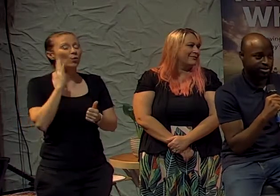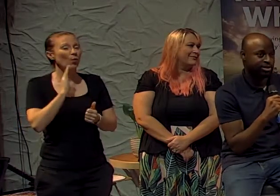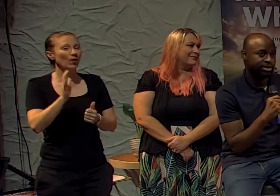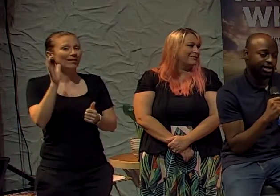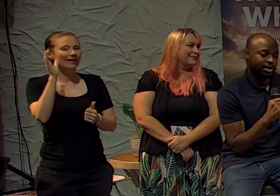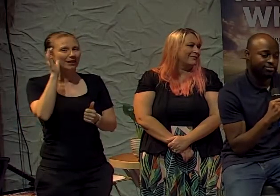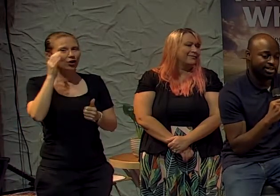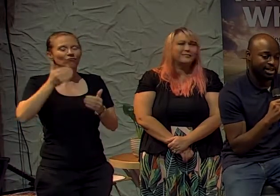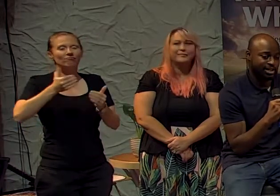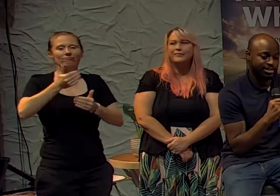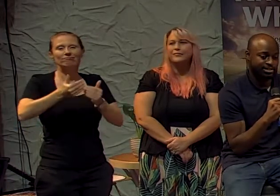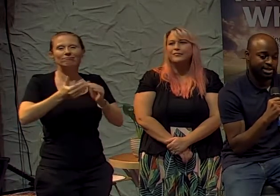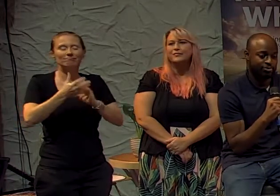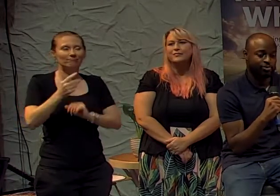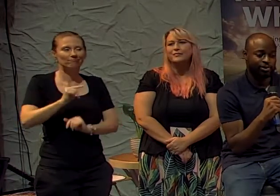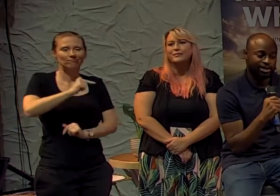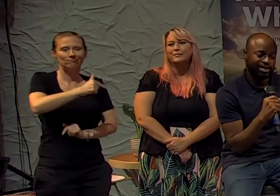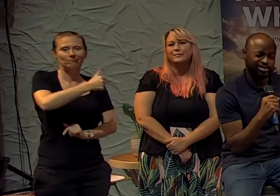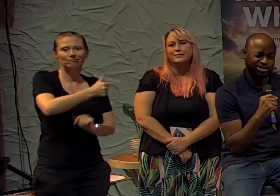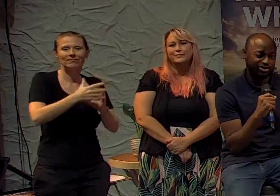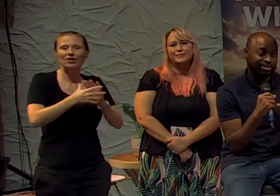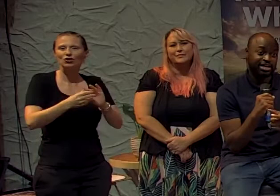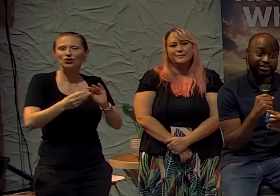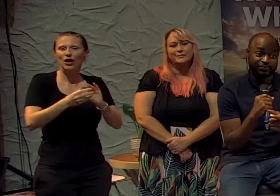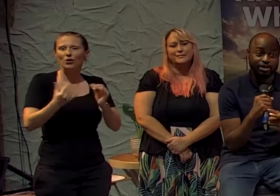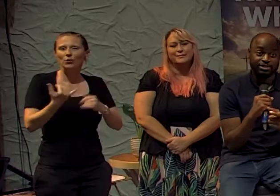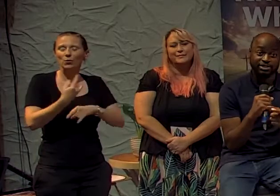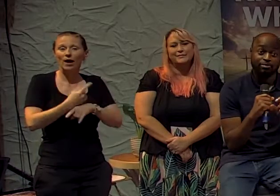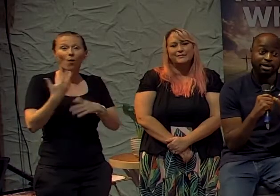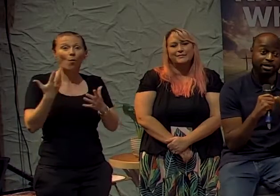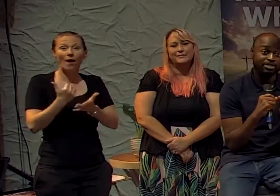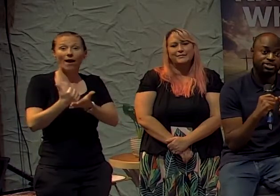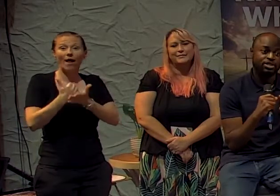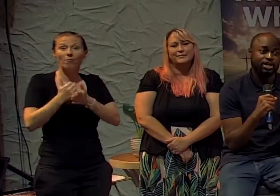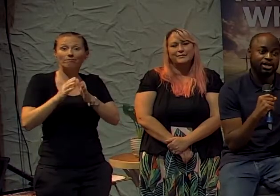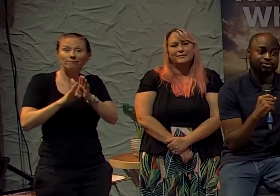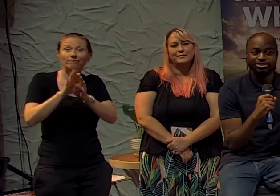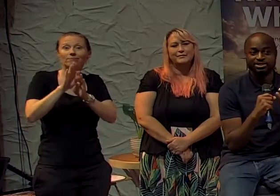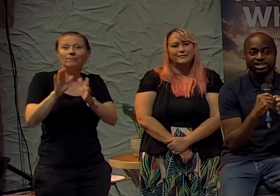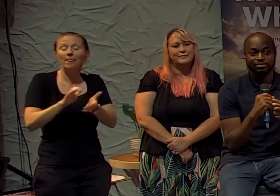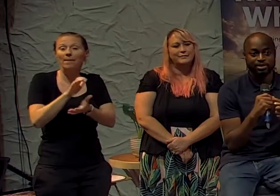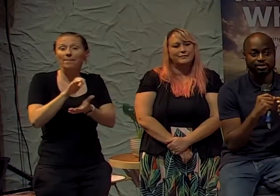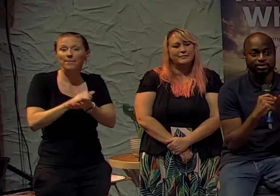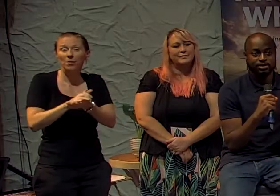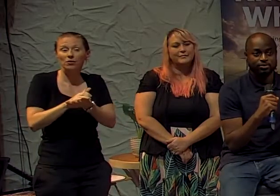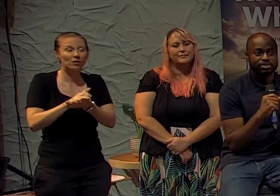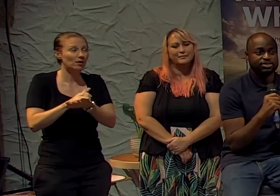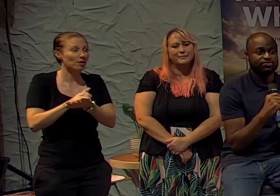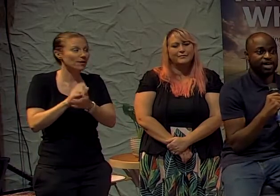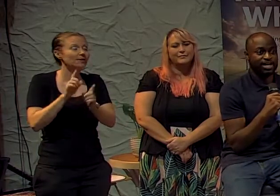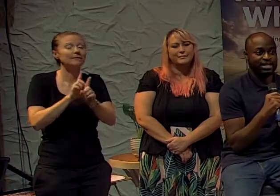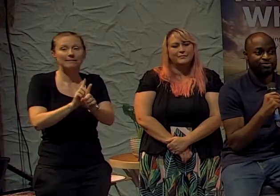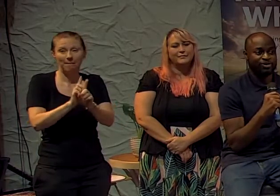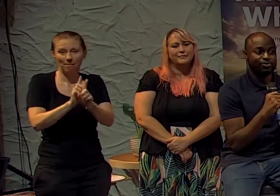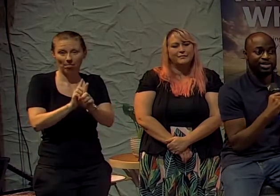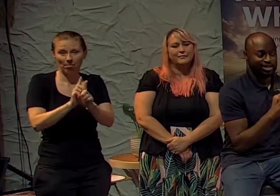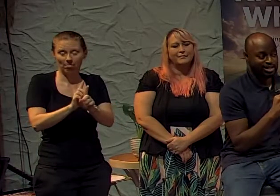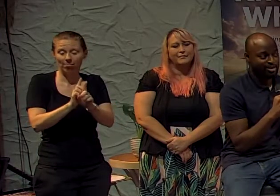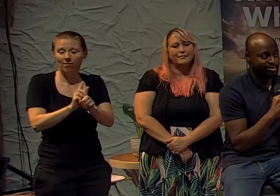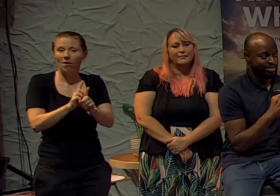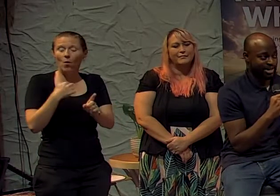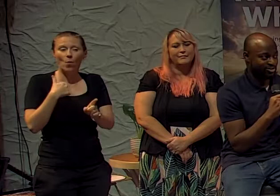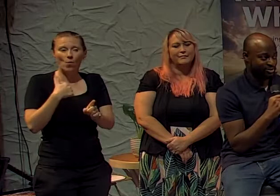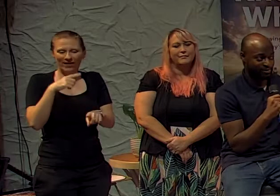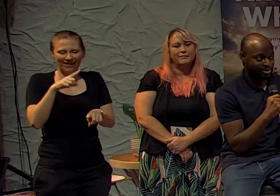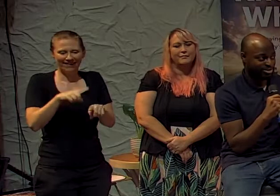all share today is that what really kind of turned the tide for us in our marriage was discipling, was finding out that we could